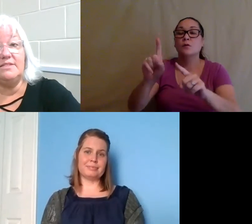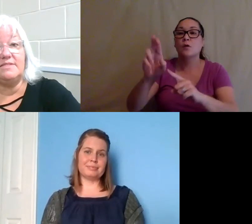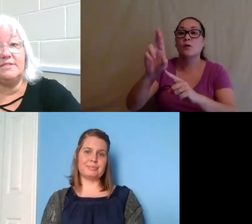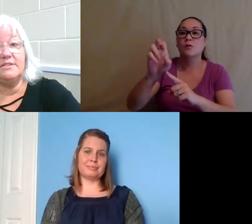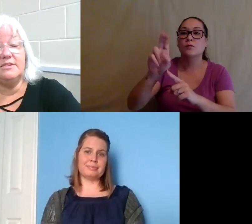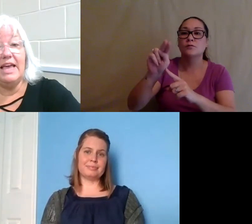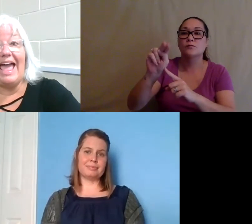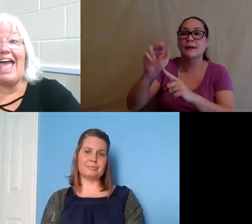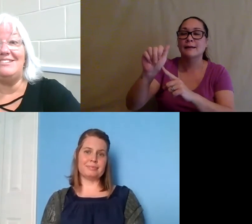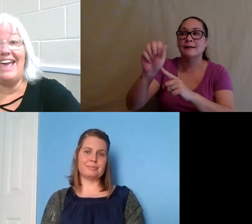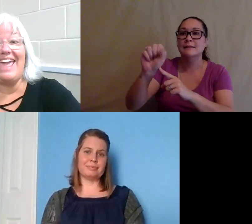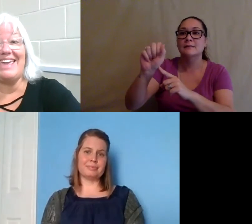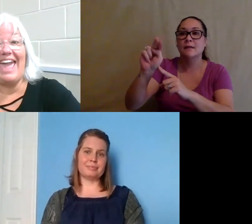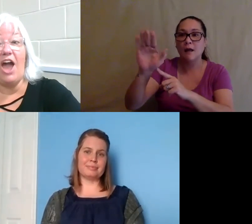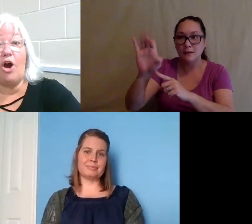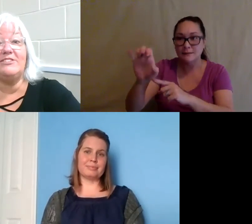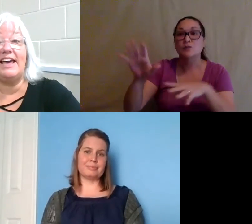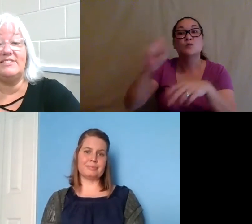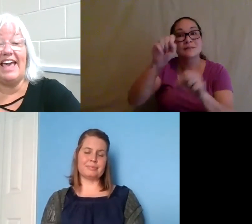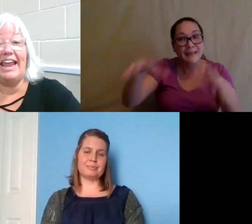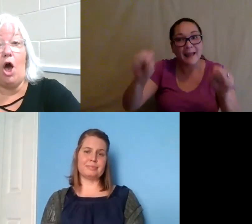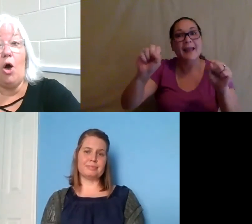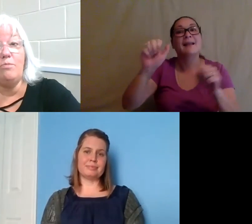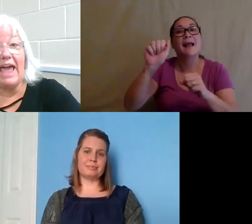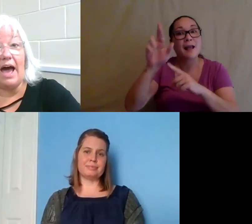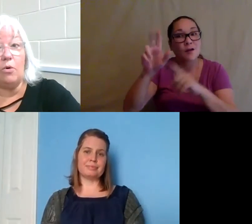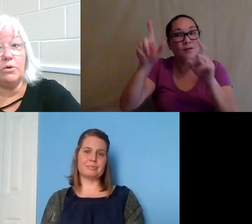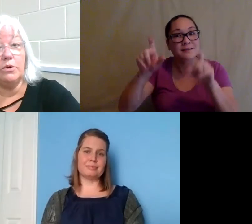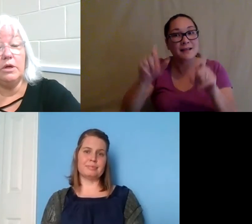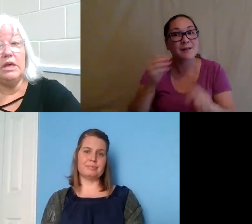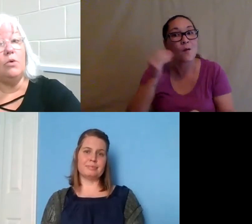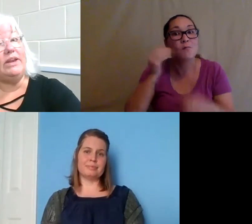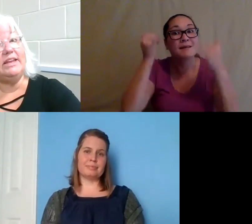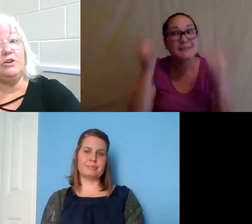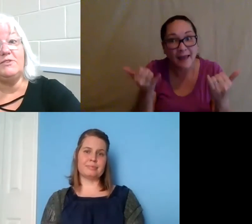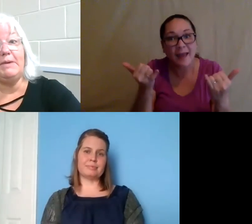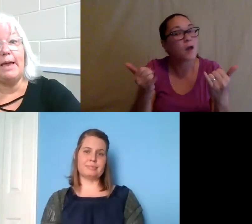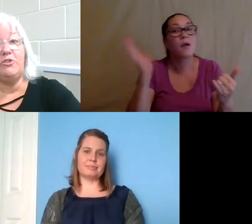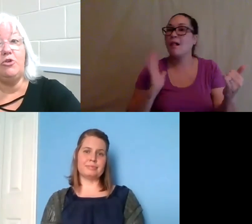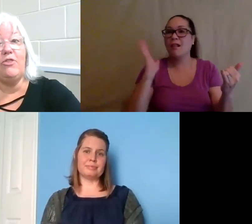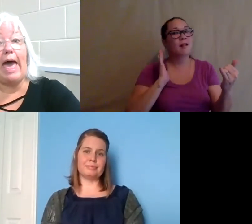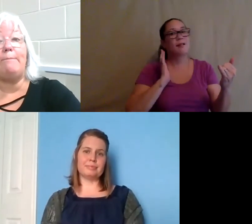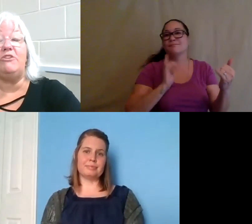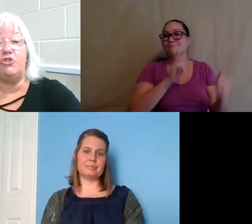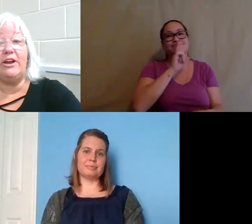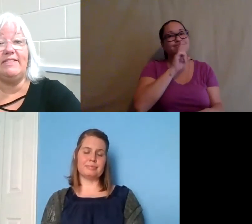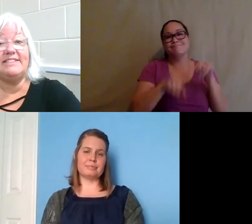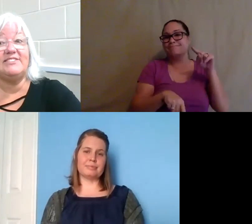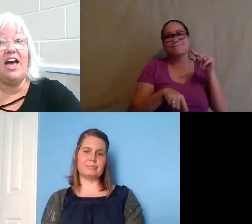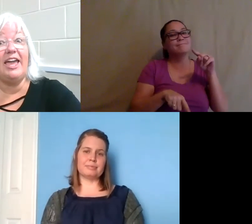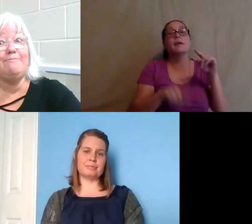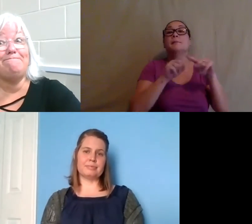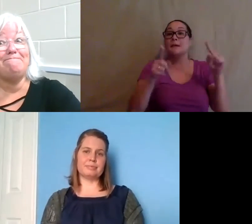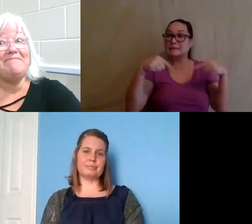Renaissance and take AR tests at home now. We didn't used to be able to do that, but during